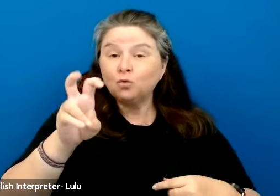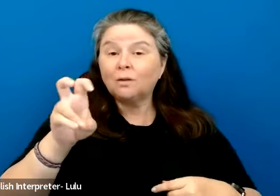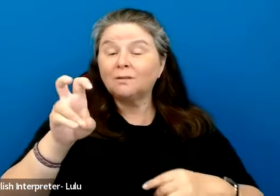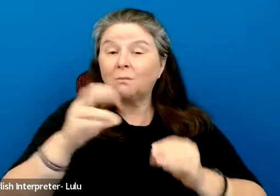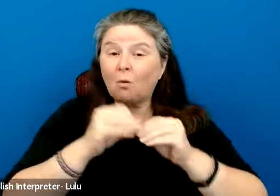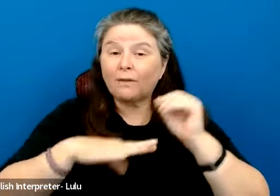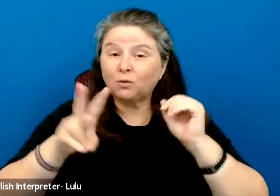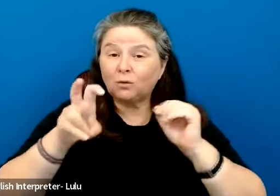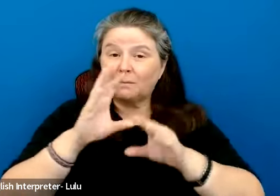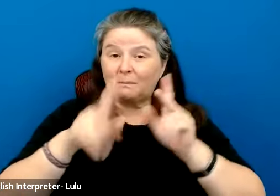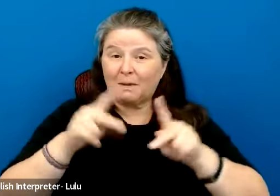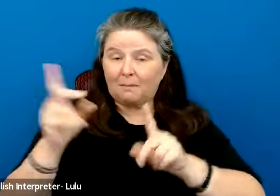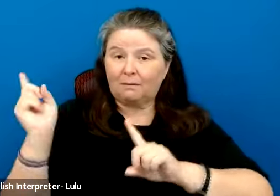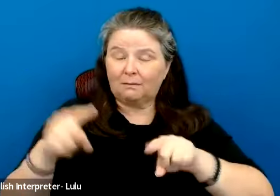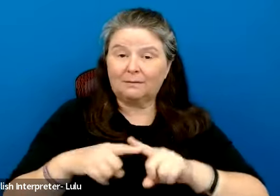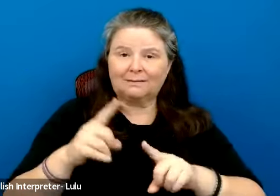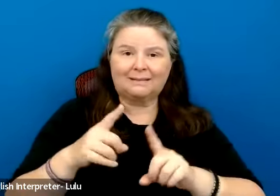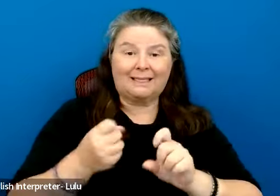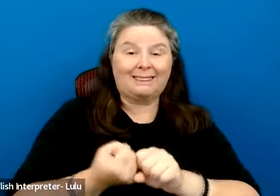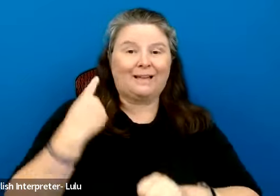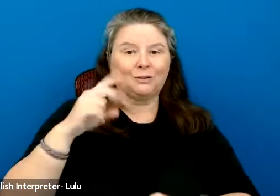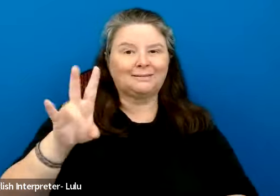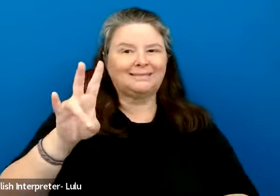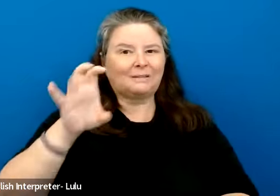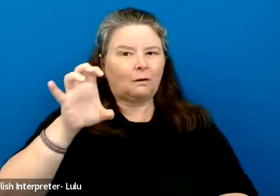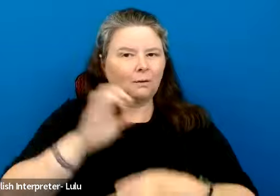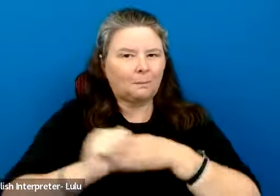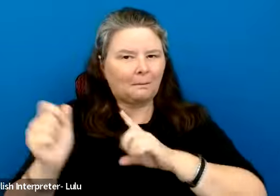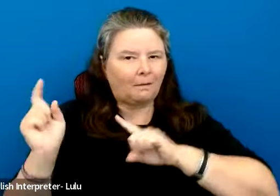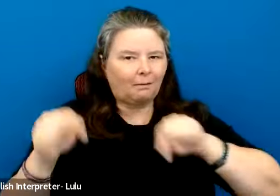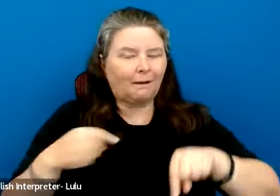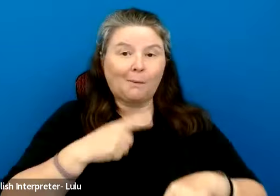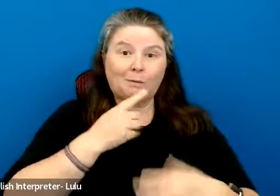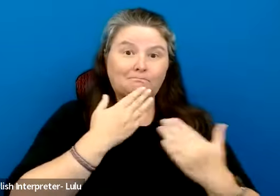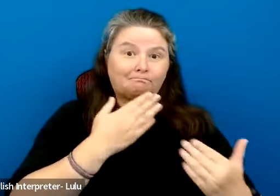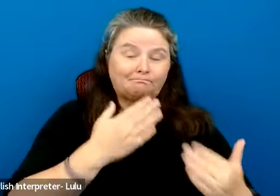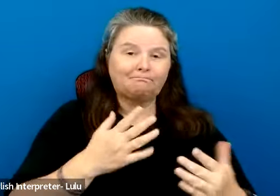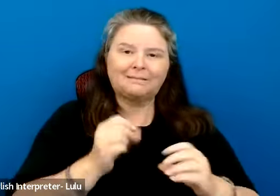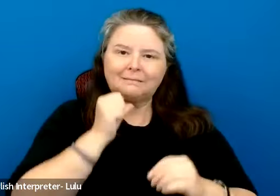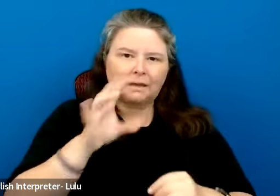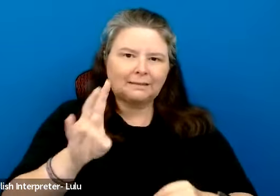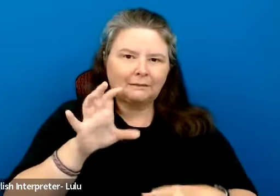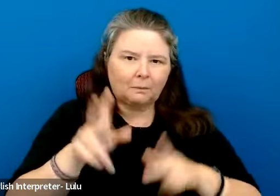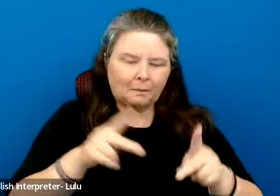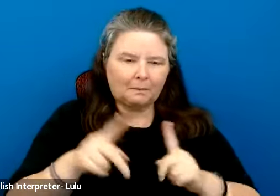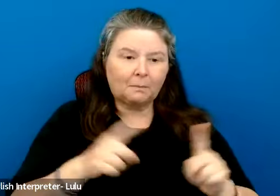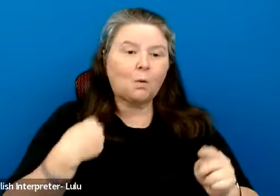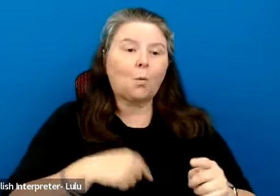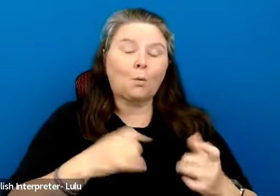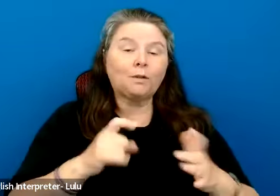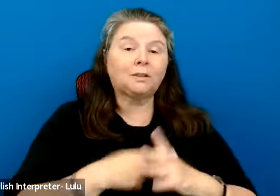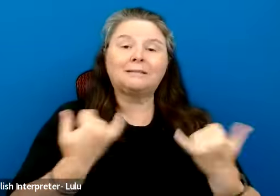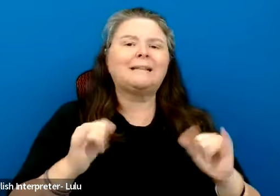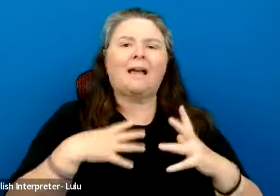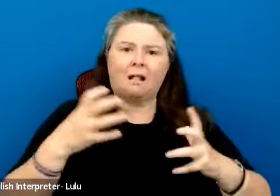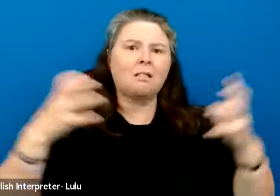attend. Last year, we had about 700 people attend, so I'm very thankful it was not 700 people, but we still had a huge crowd,